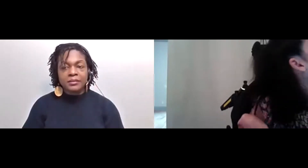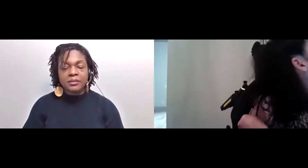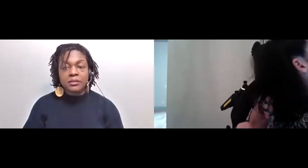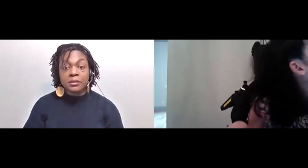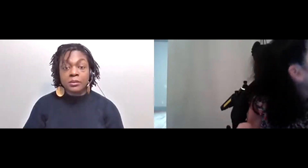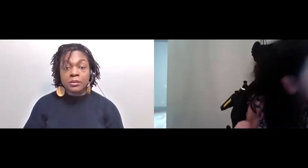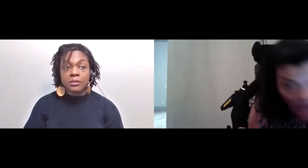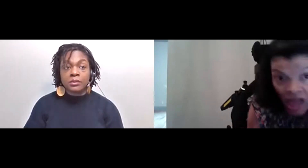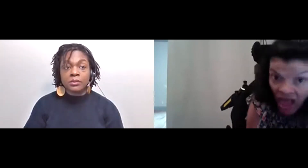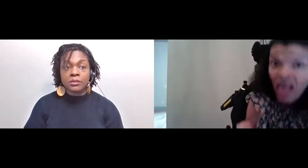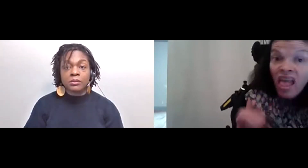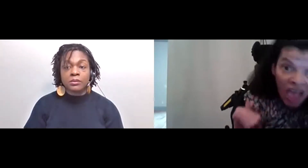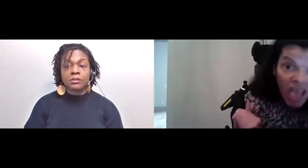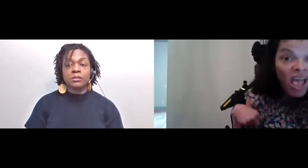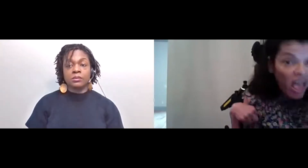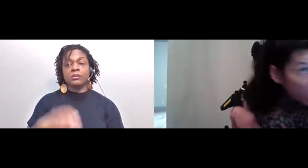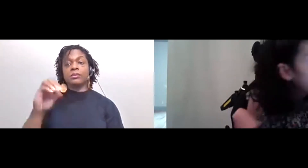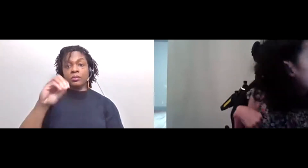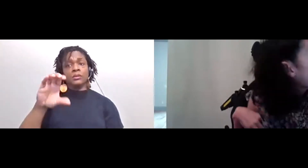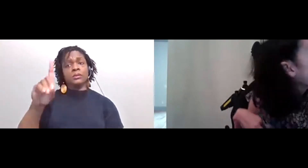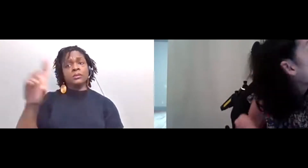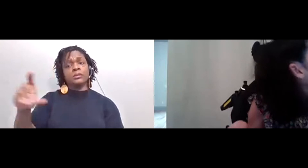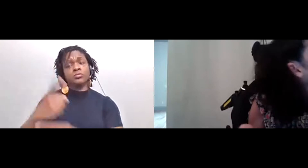I think that's correct. It would be OCDD.